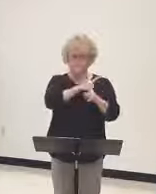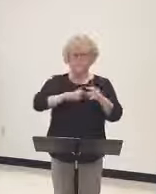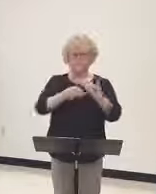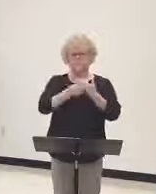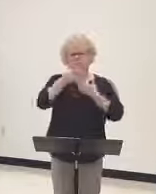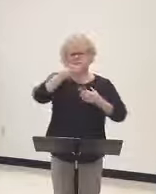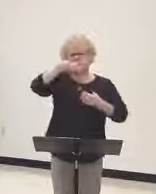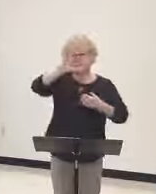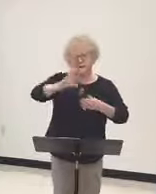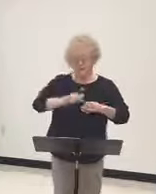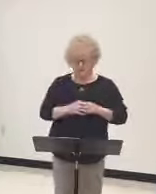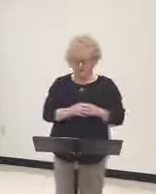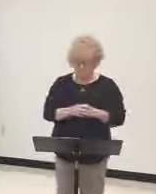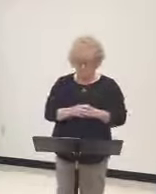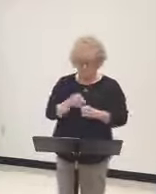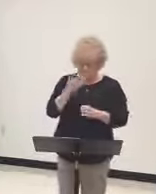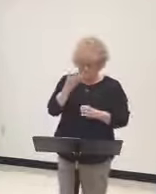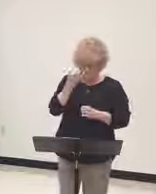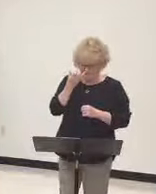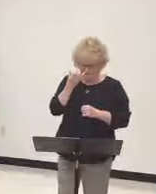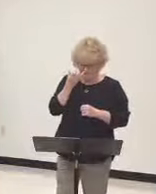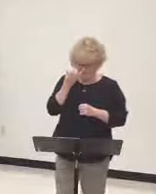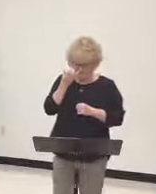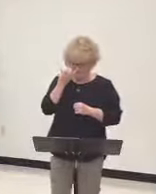Lord. Thanks be to God.